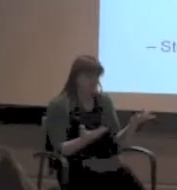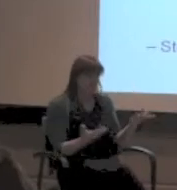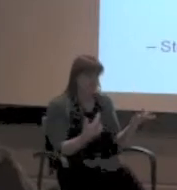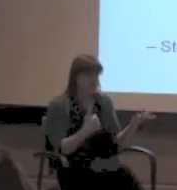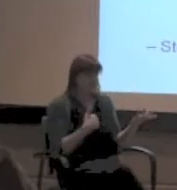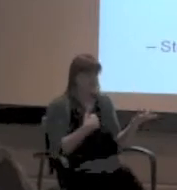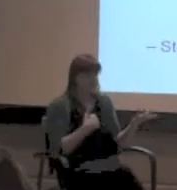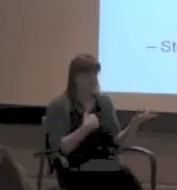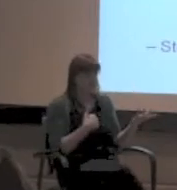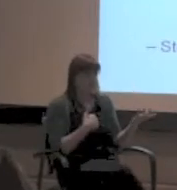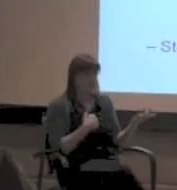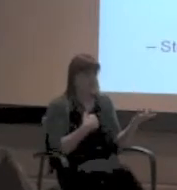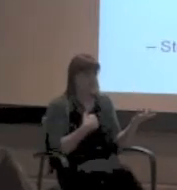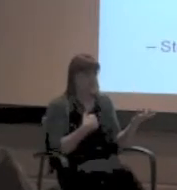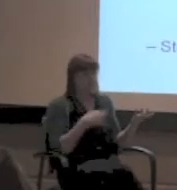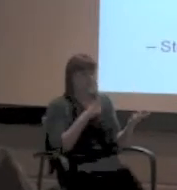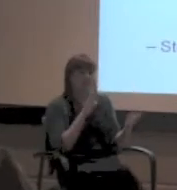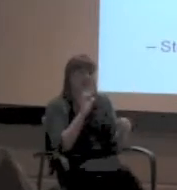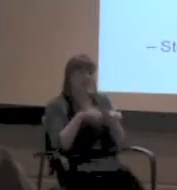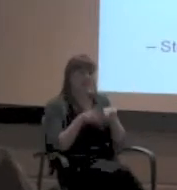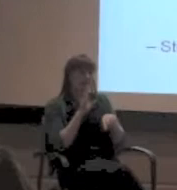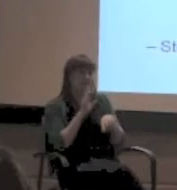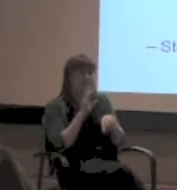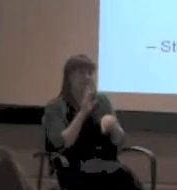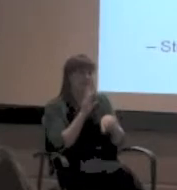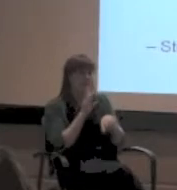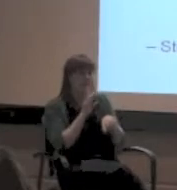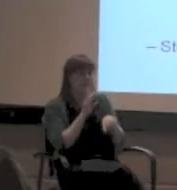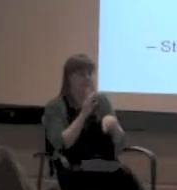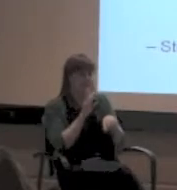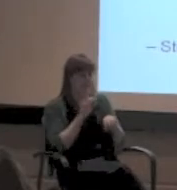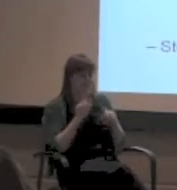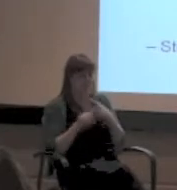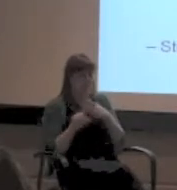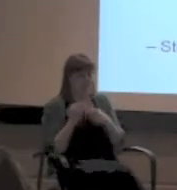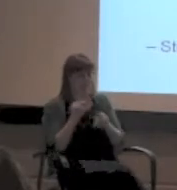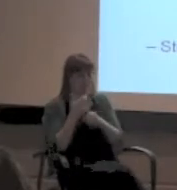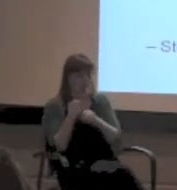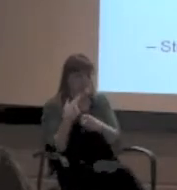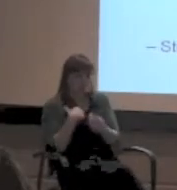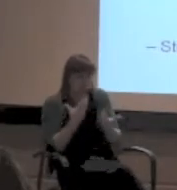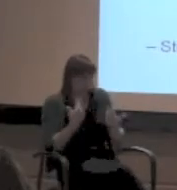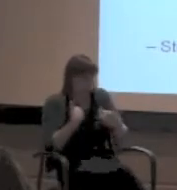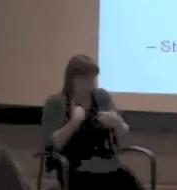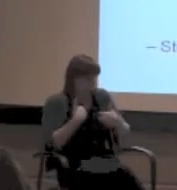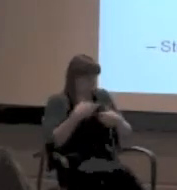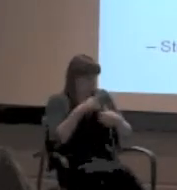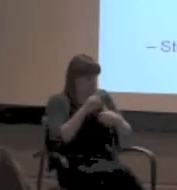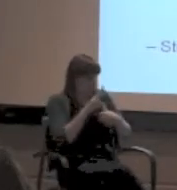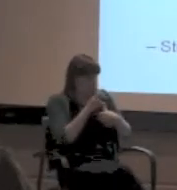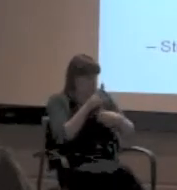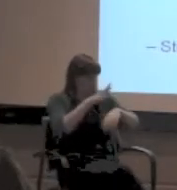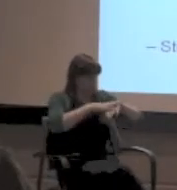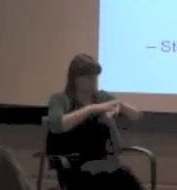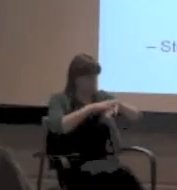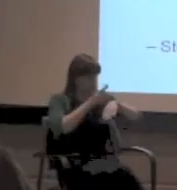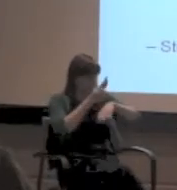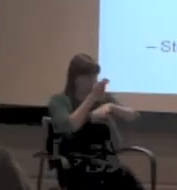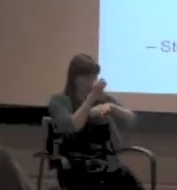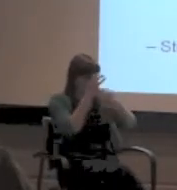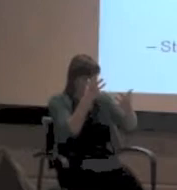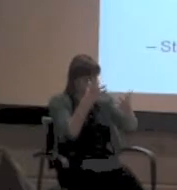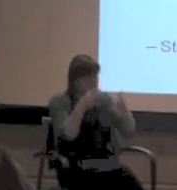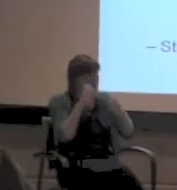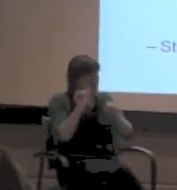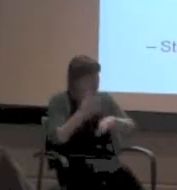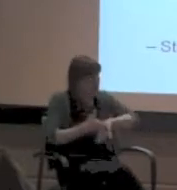I won't speak for the manufacturers, but we do drive rovers around Mars. But anyway, so can we do better than this? This is 2009,